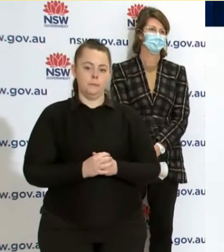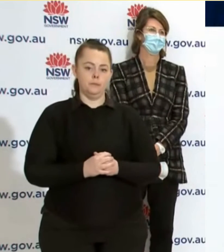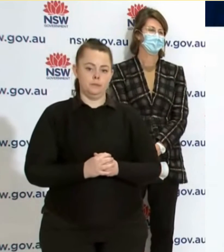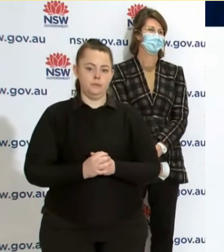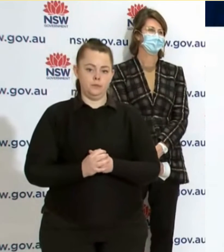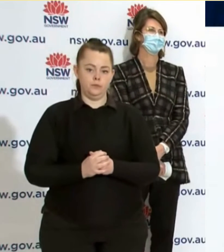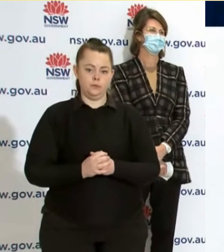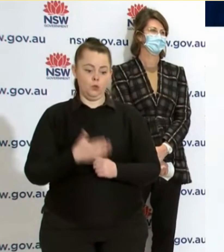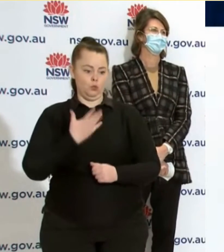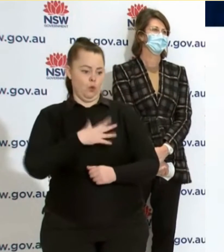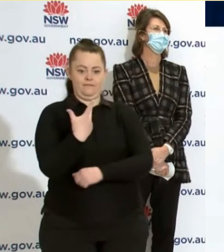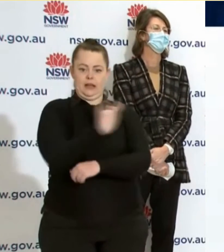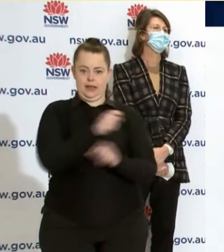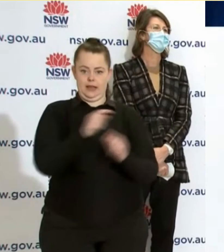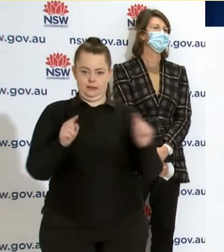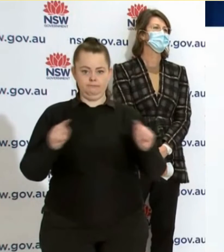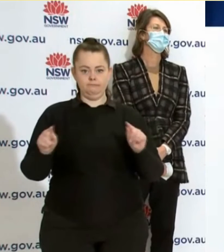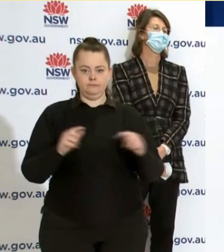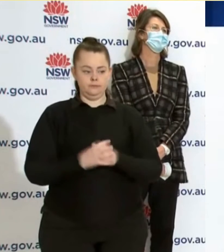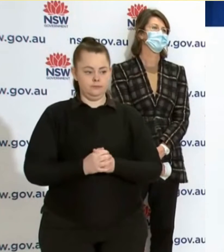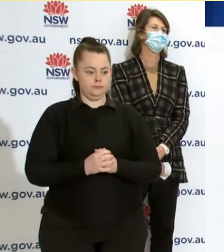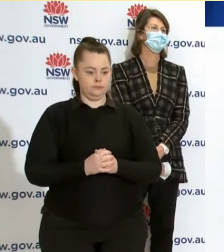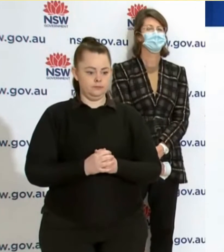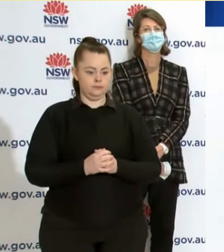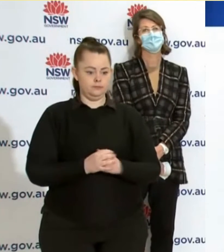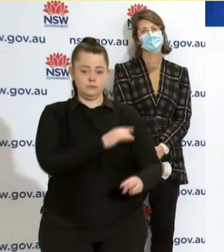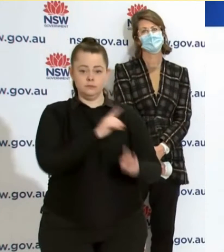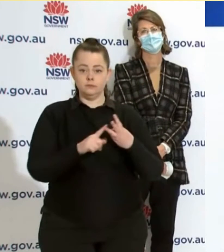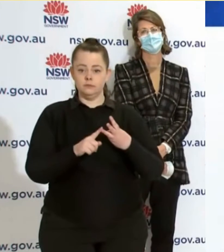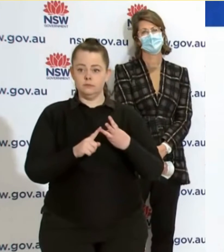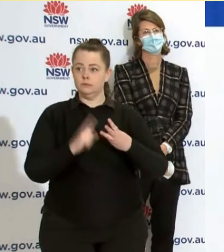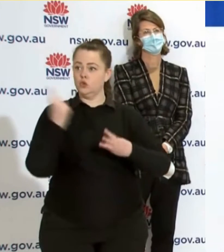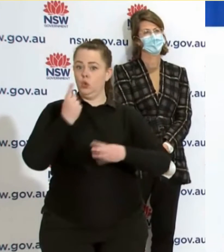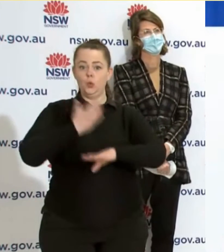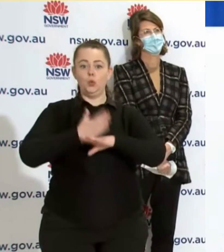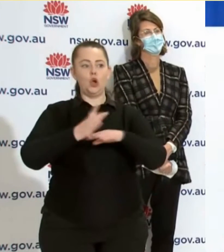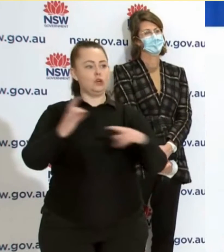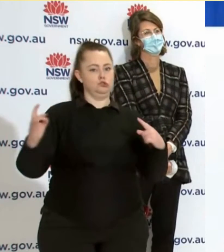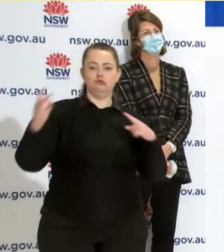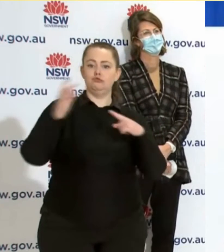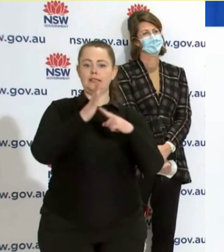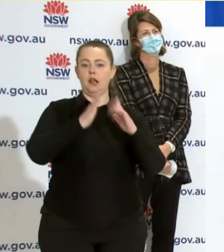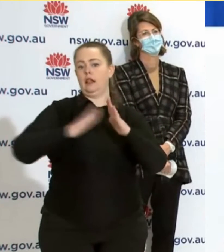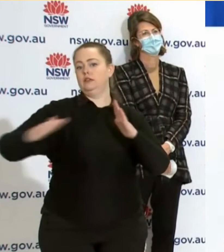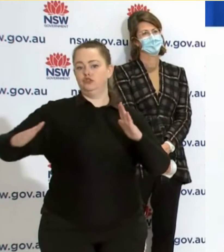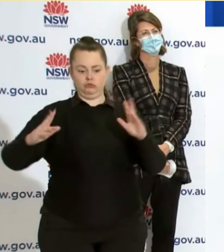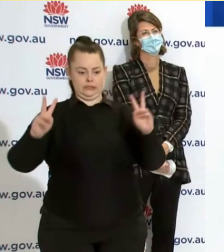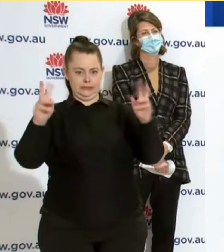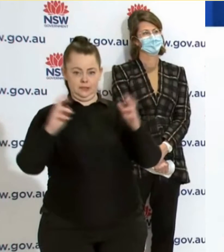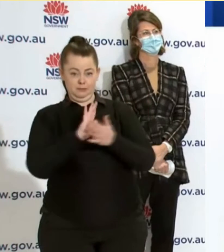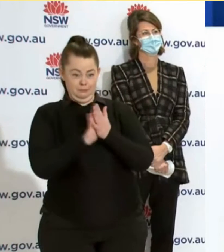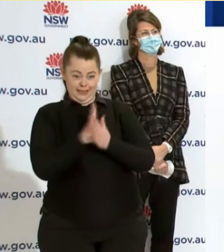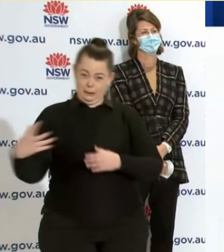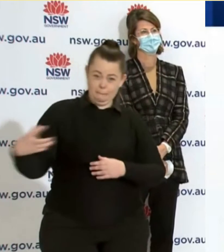vaccinate people that are in critical industries where they have to function, they have to keep going to work because we